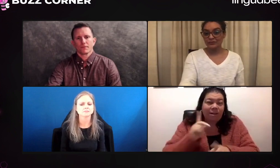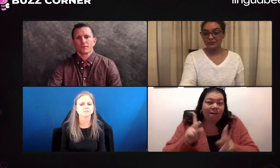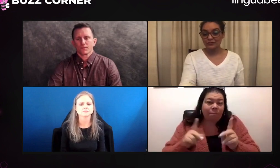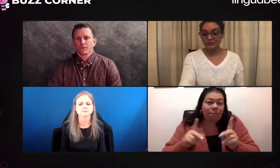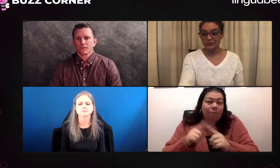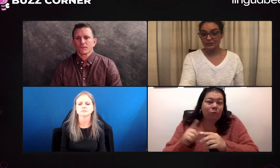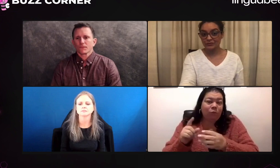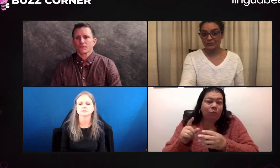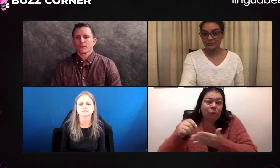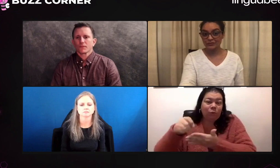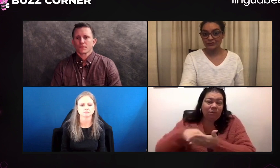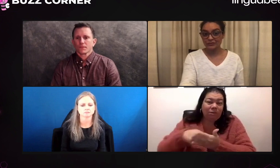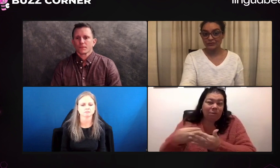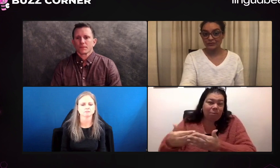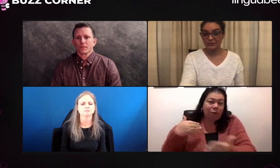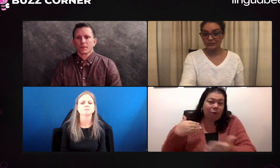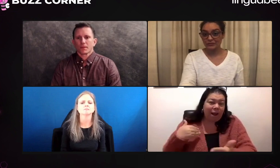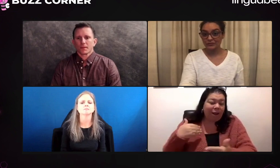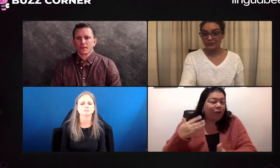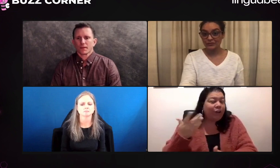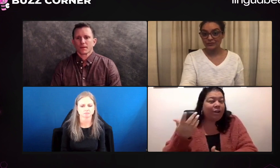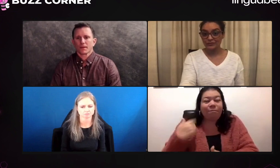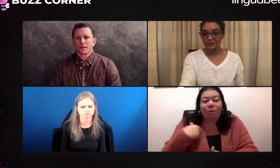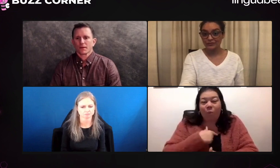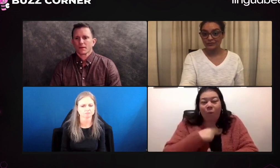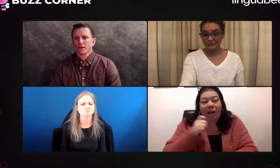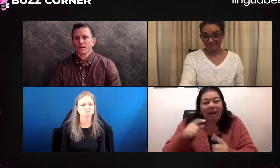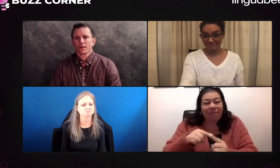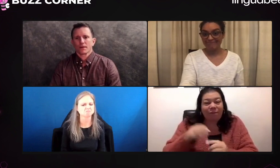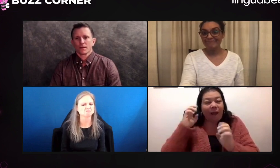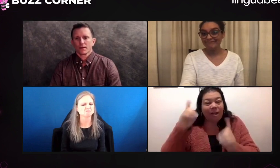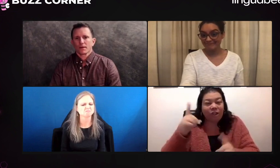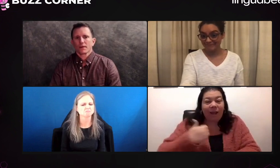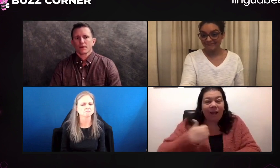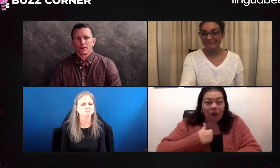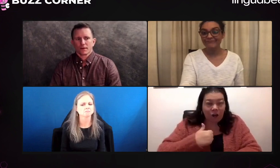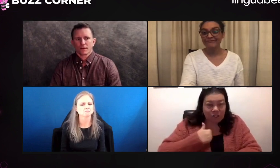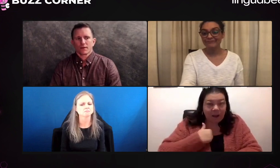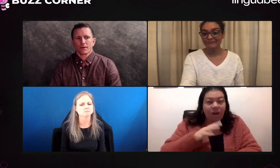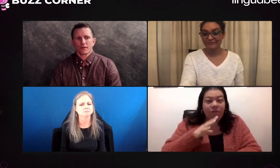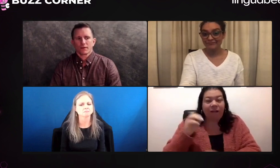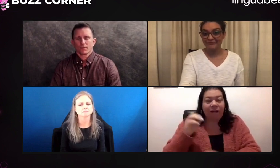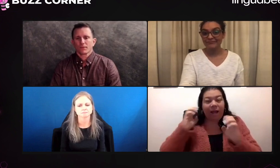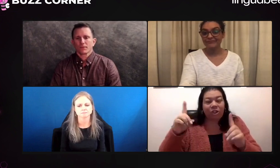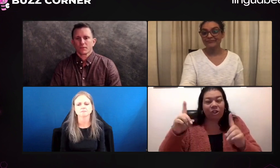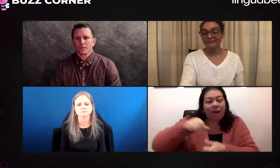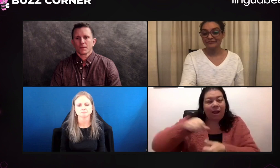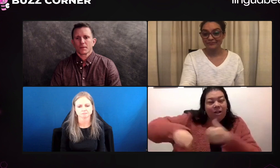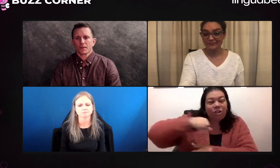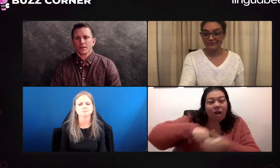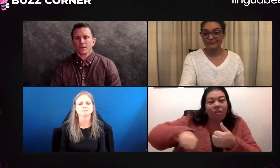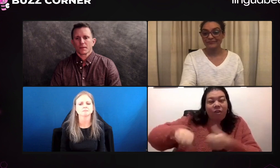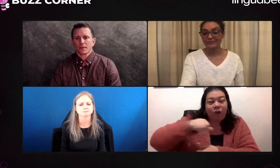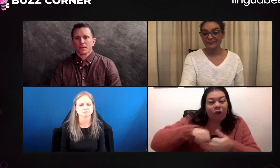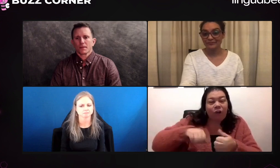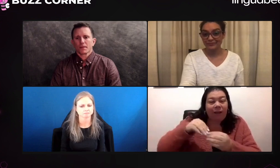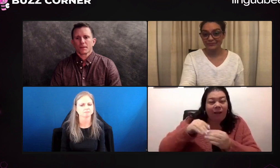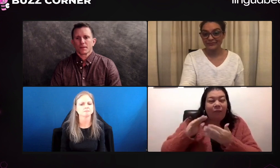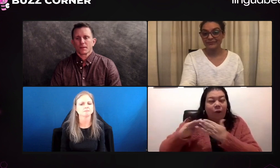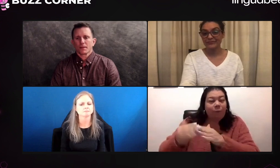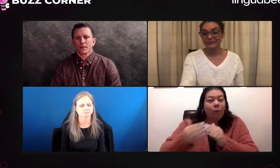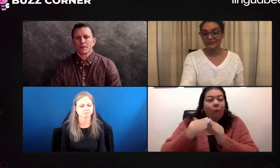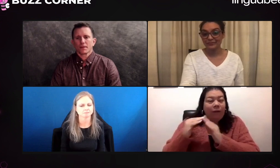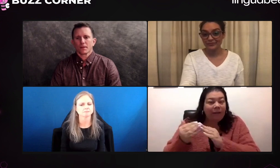out forms for the deaf person to fill out the pertinent information prior to the assignment.